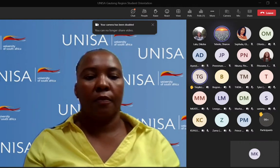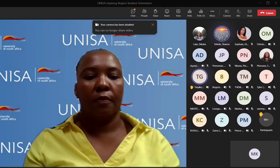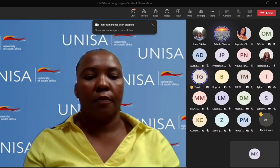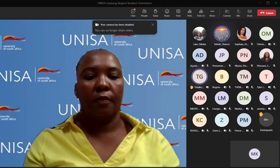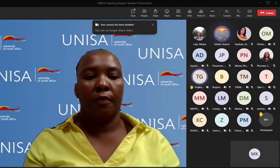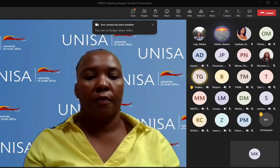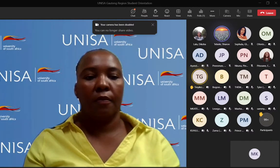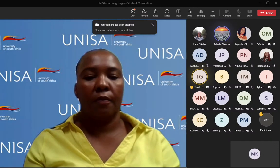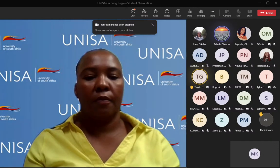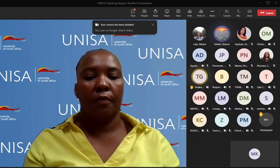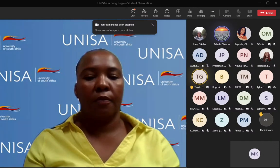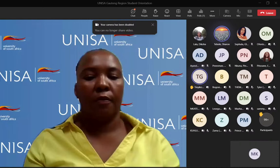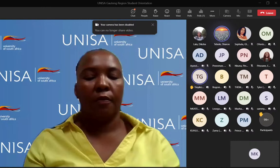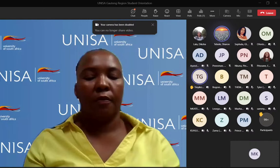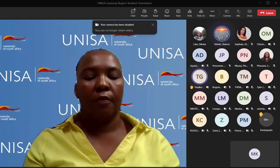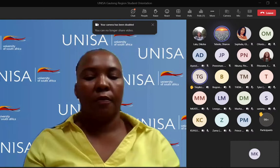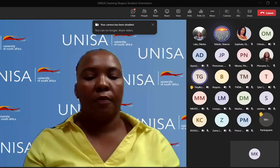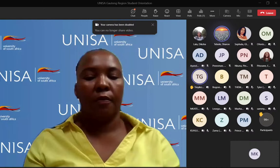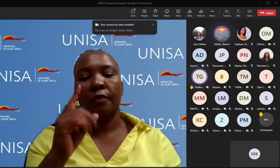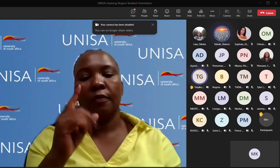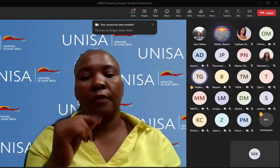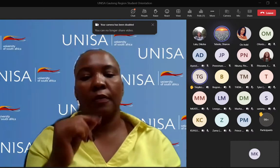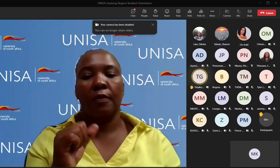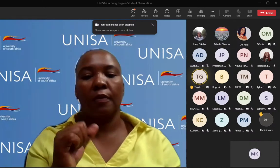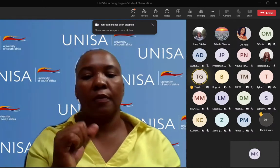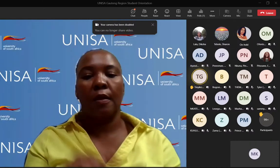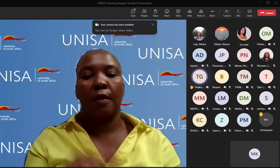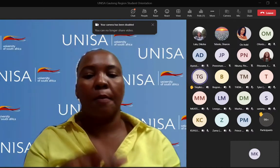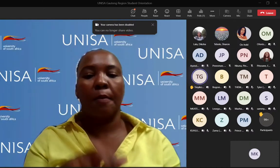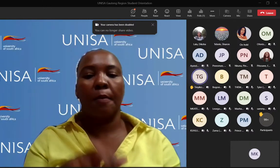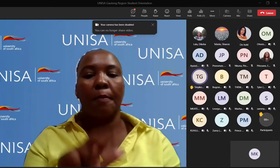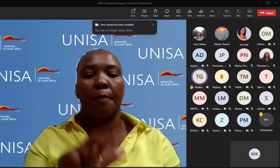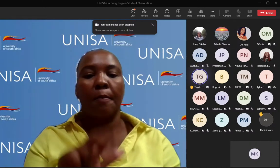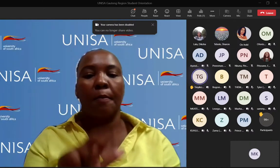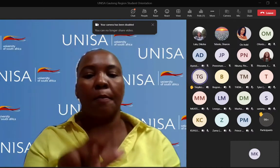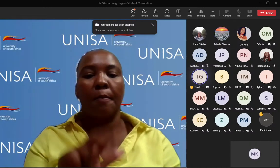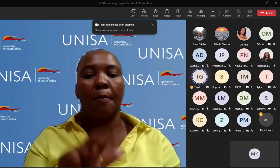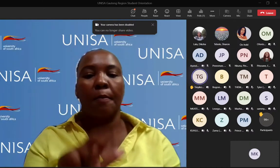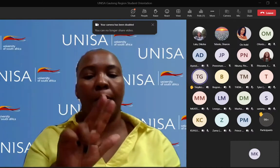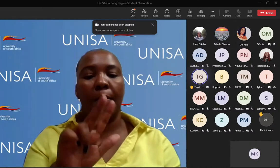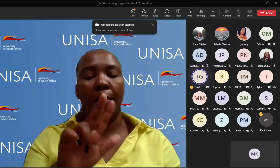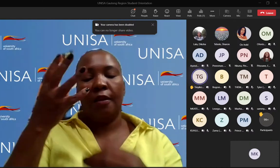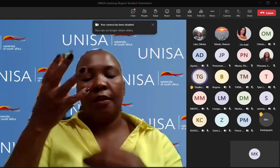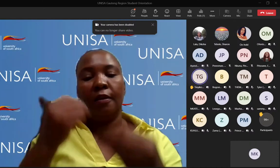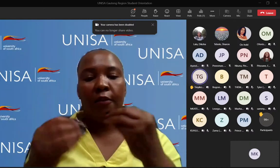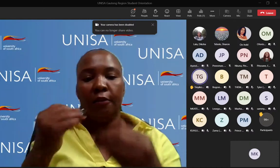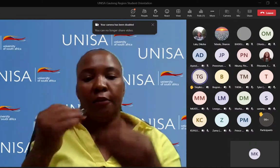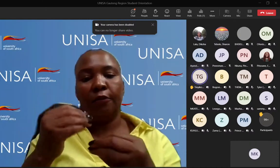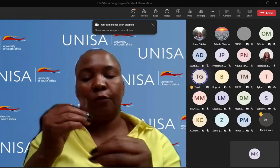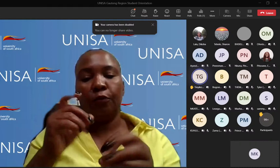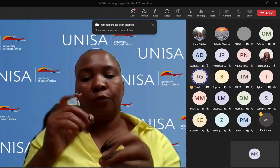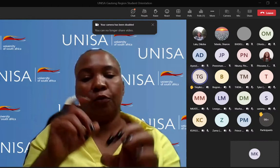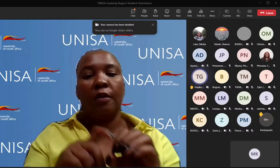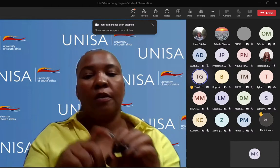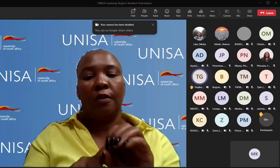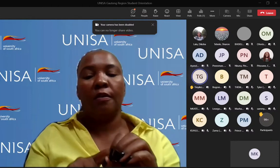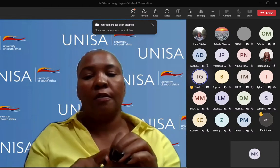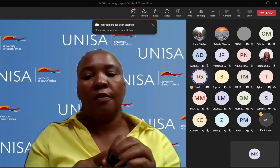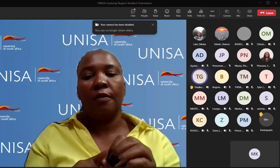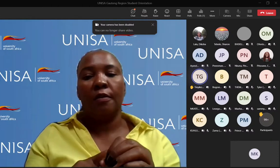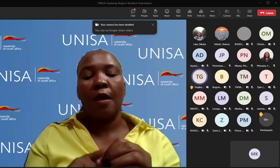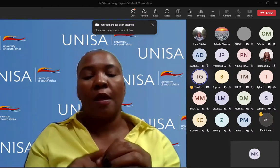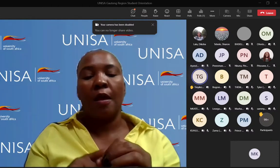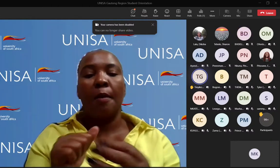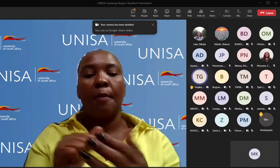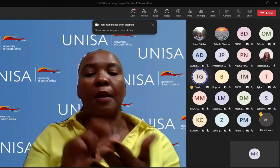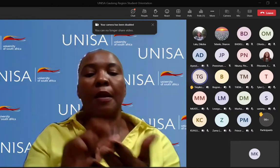so I was saying I applied for a short learning course and I paid the required amount for registration and then I received